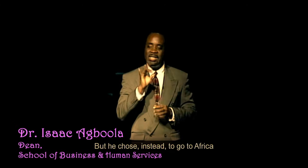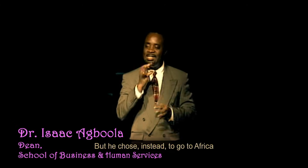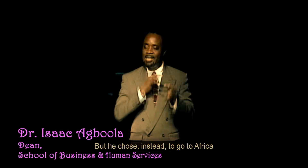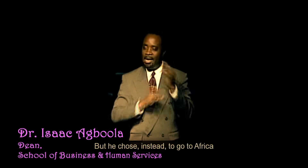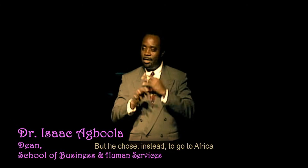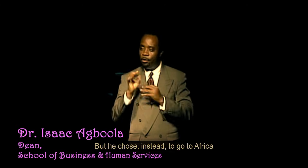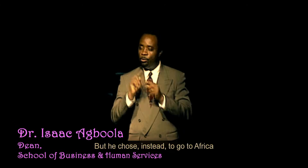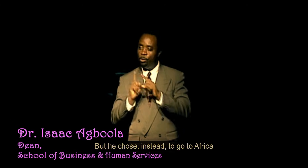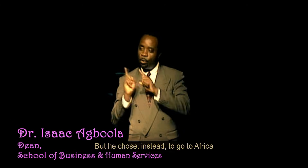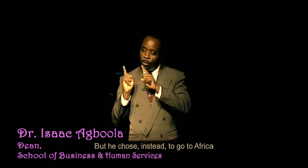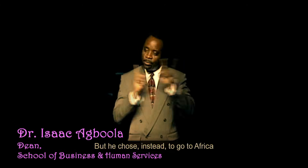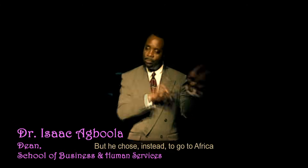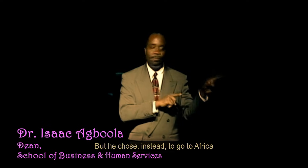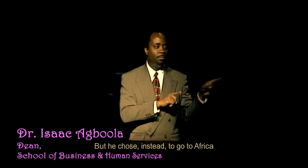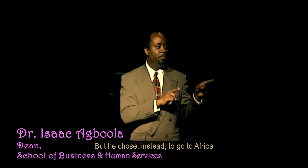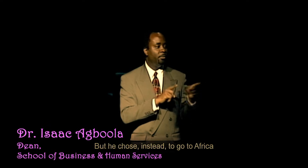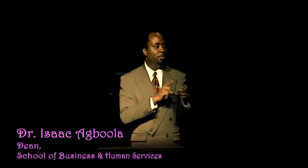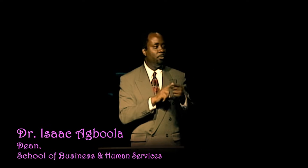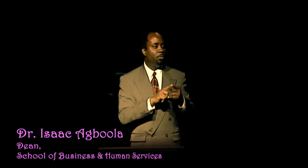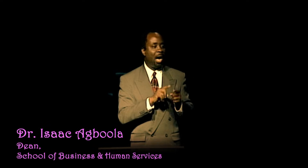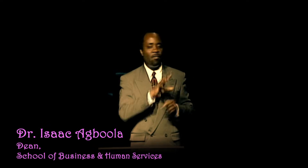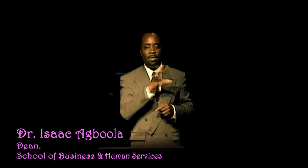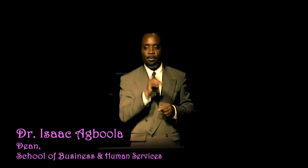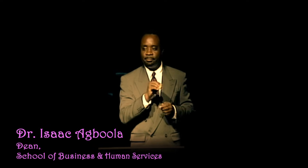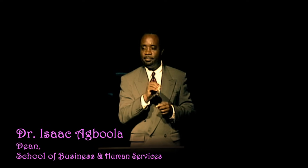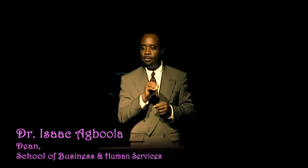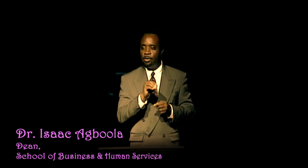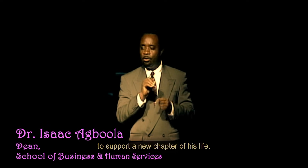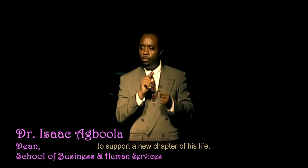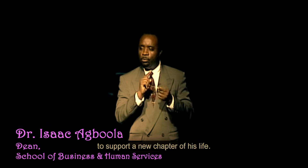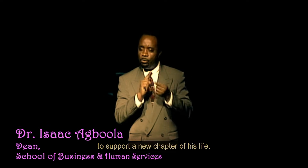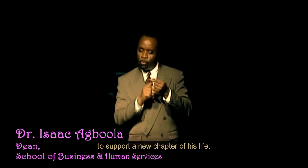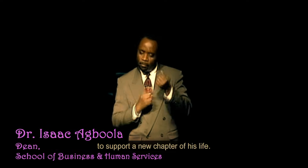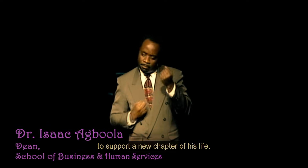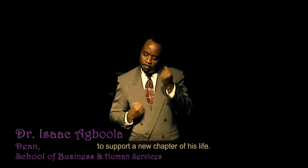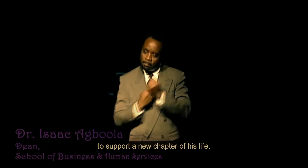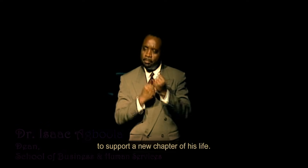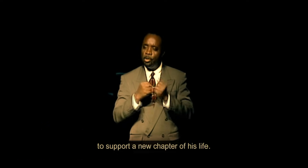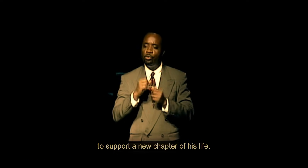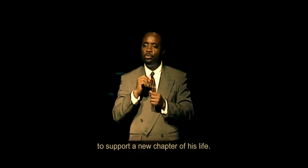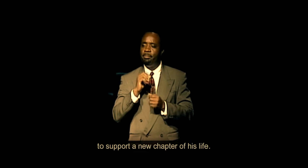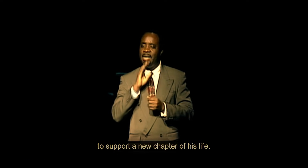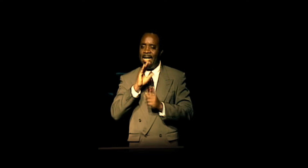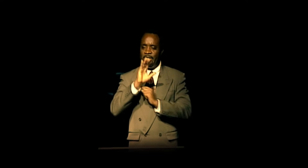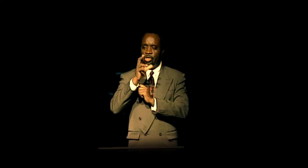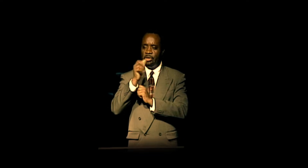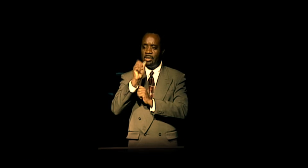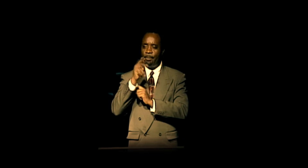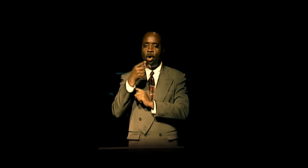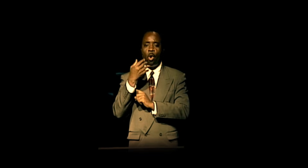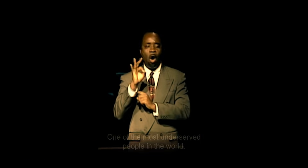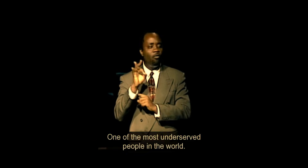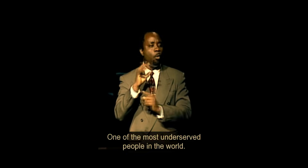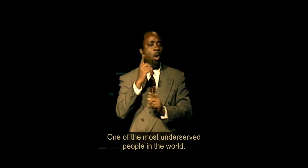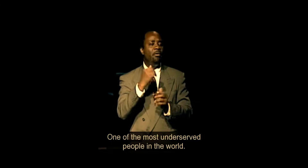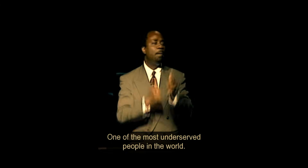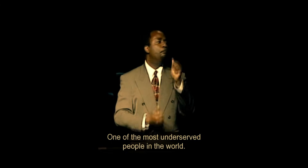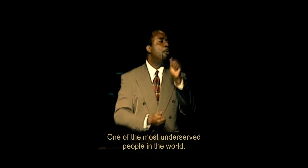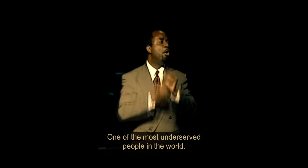But he chose instead to go to Africa to support the new chapter of his life, one of the